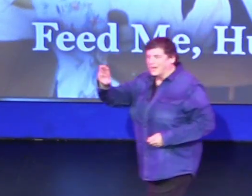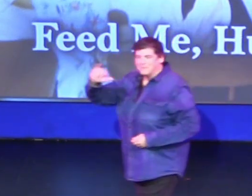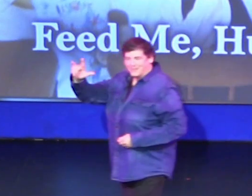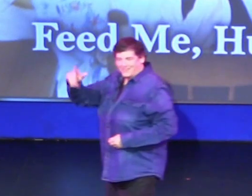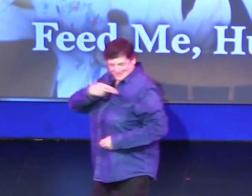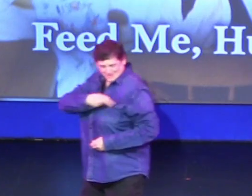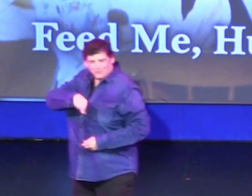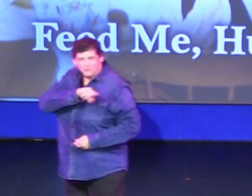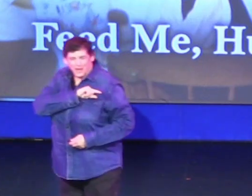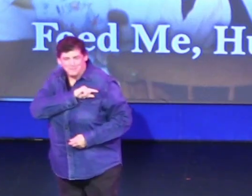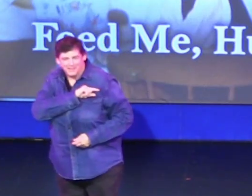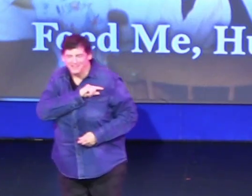Graybill.